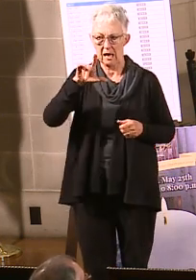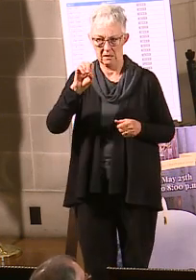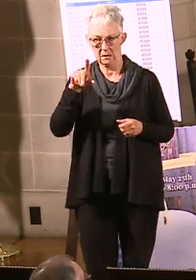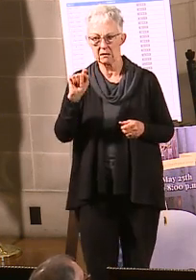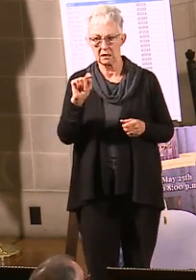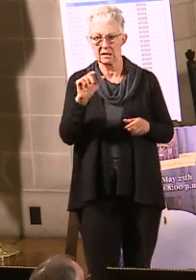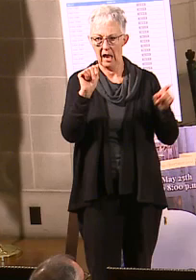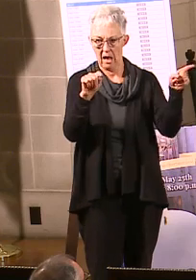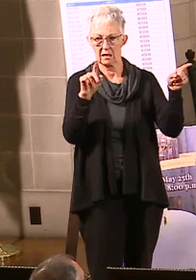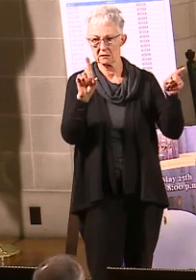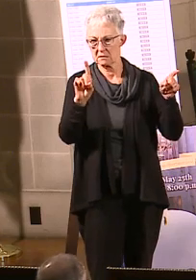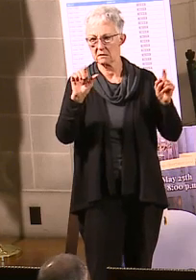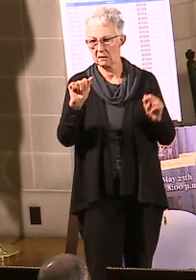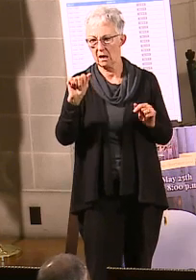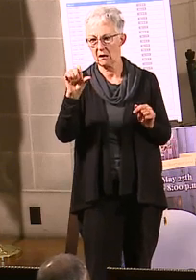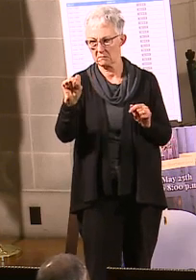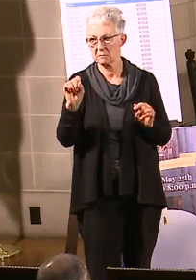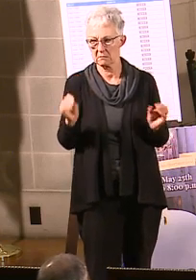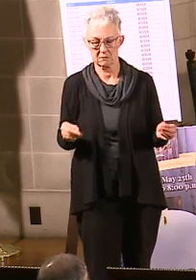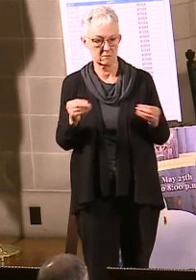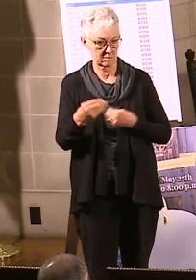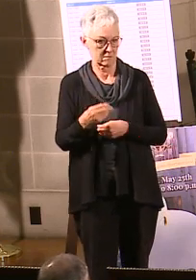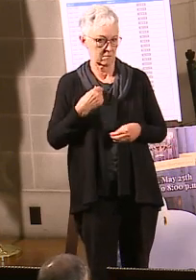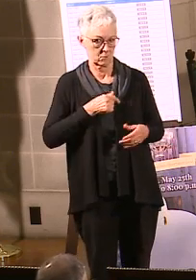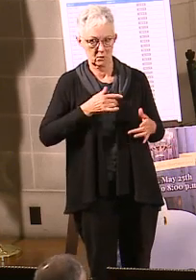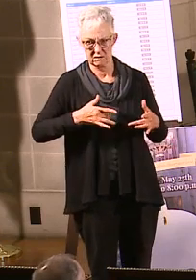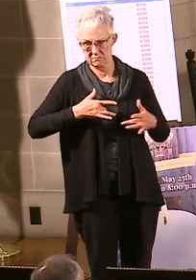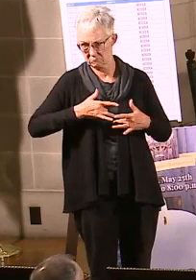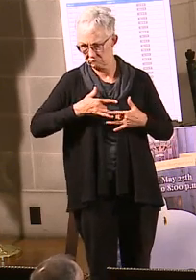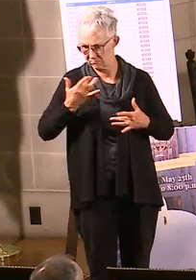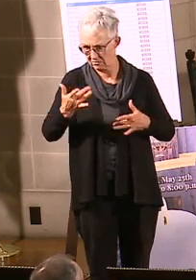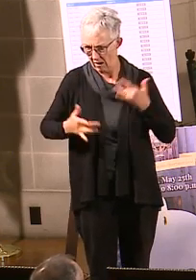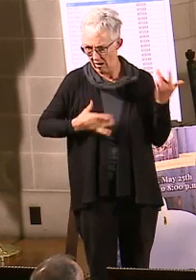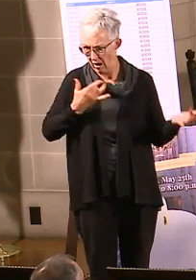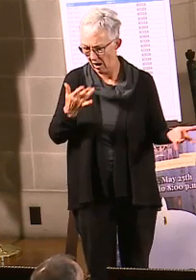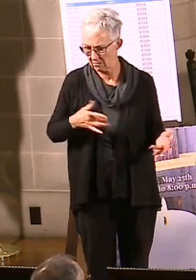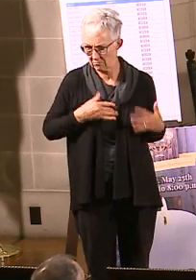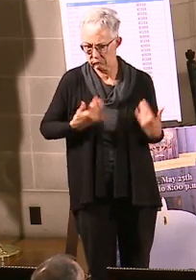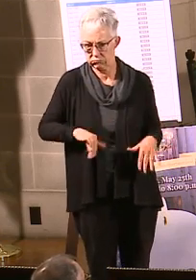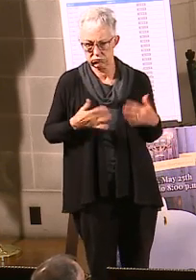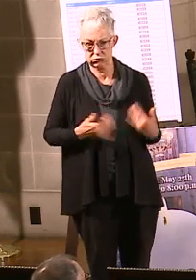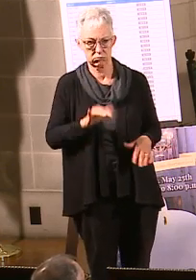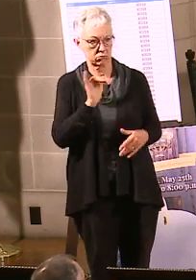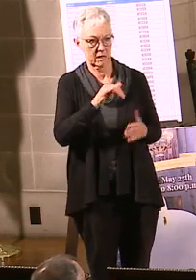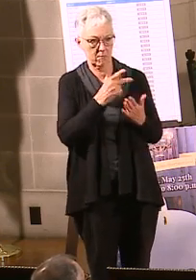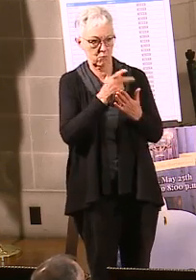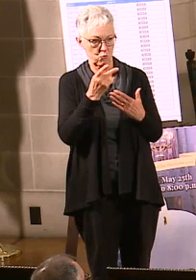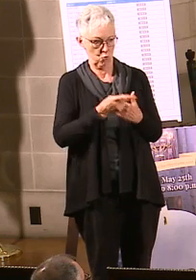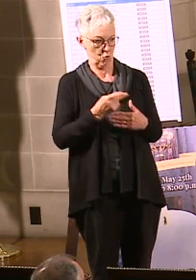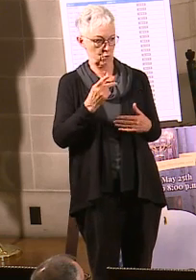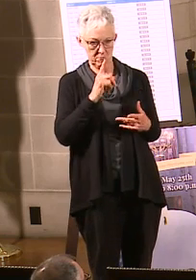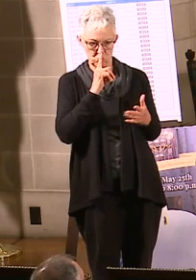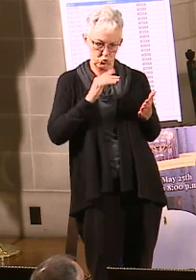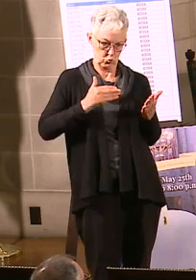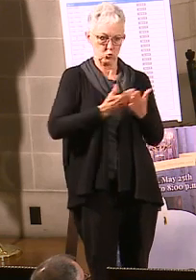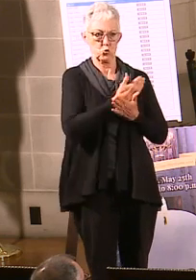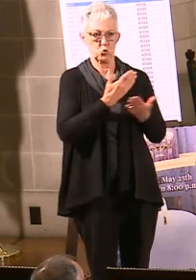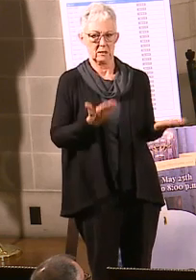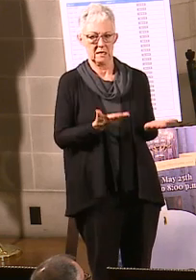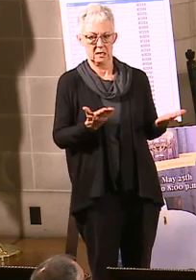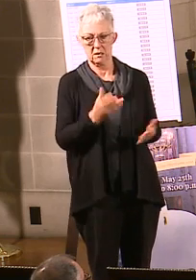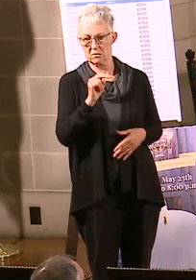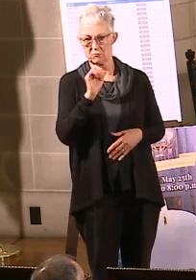specifically. We're excited about how innovative it is, but there are other states that have done this. So in particular, we've benchmarked with states